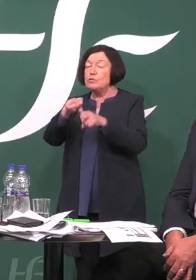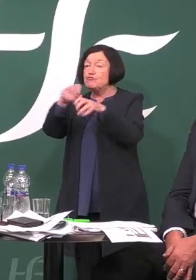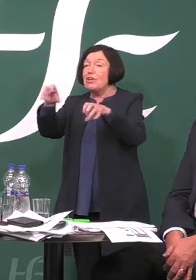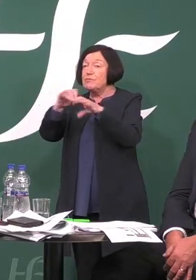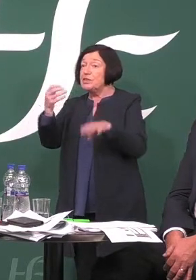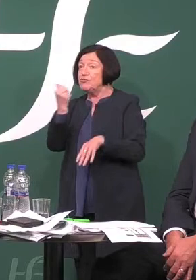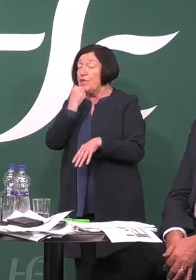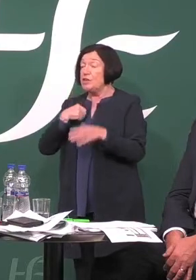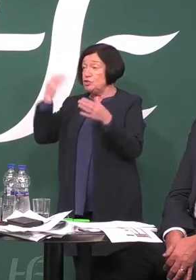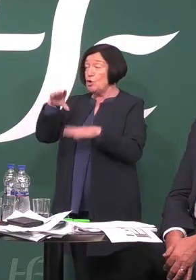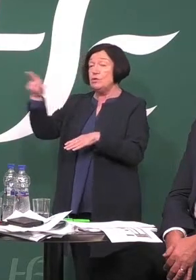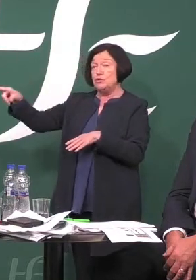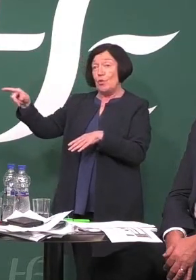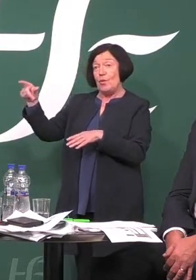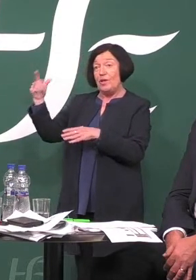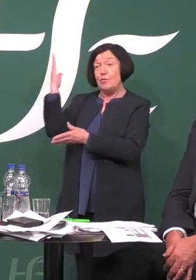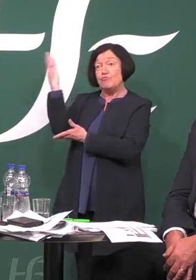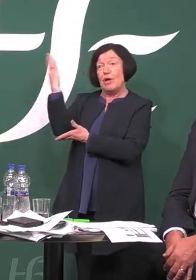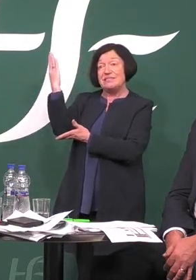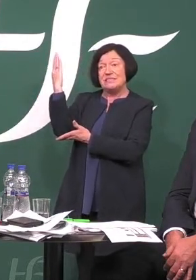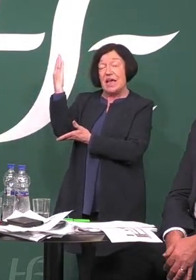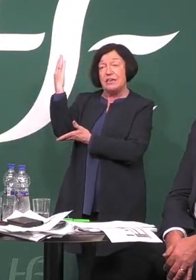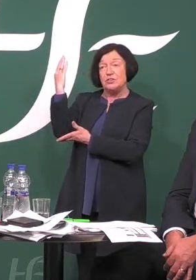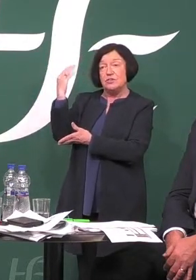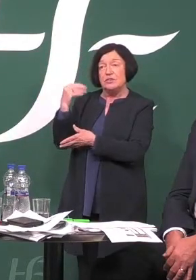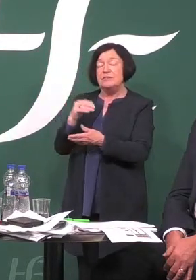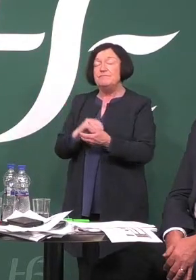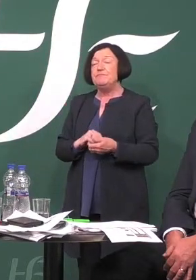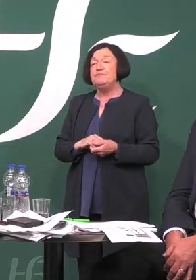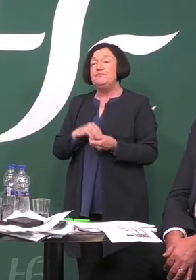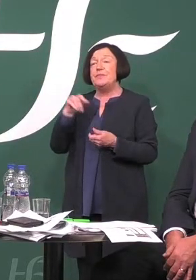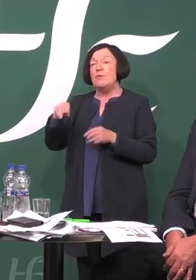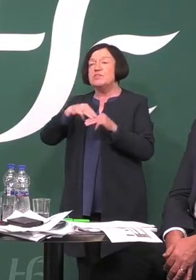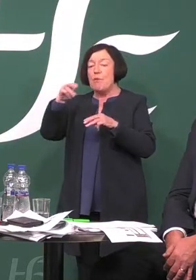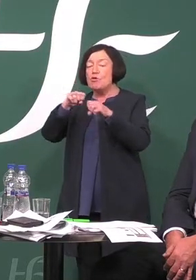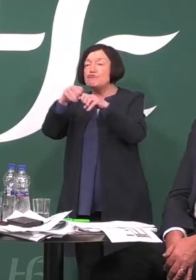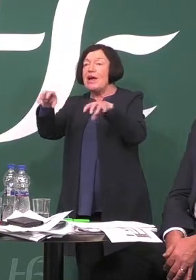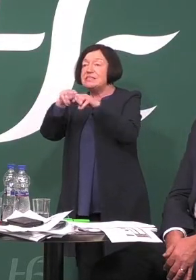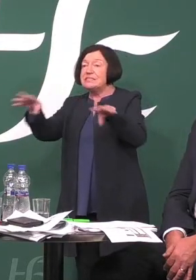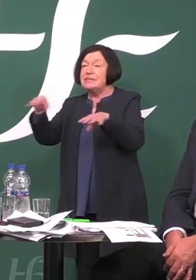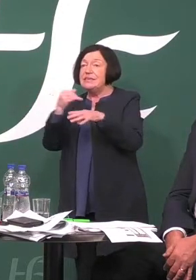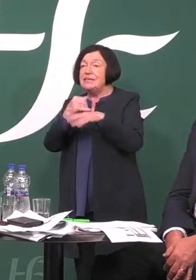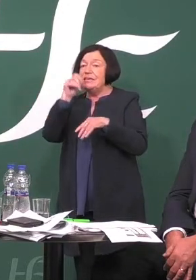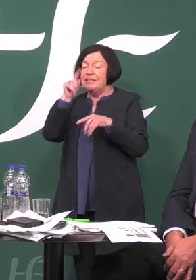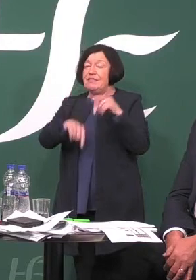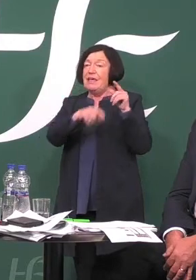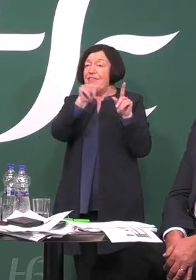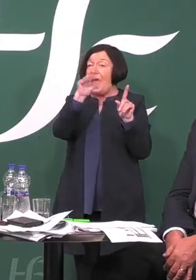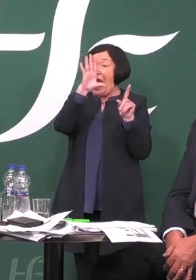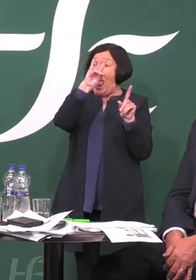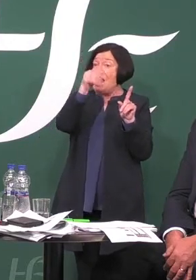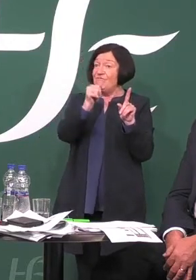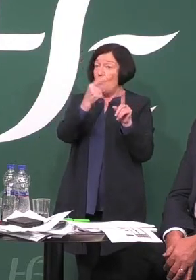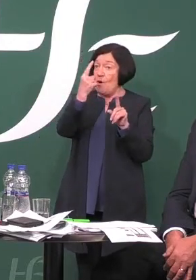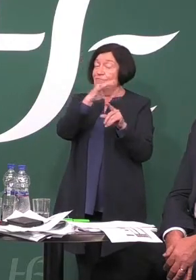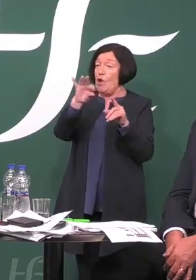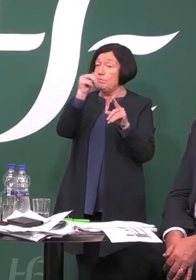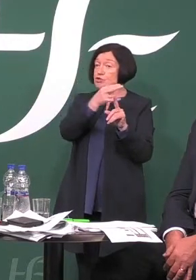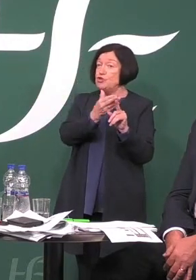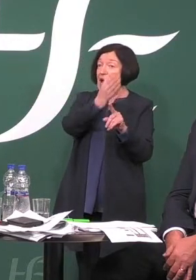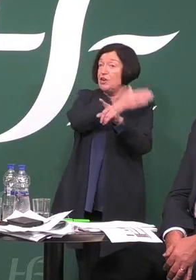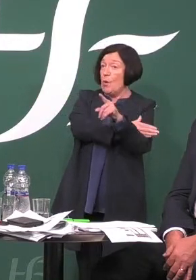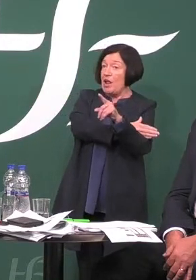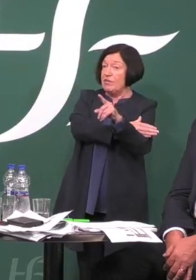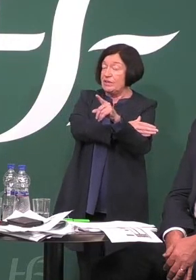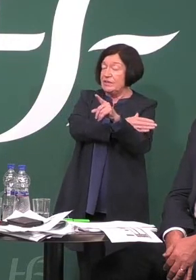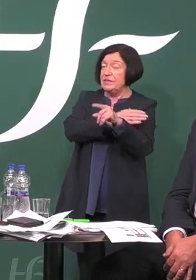transmission figures I showed you there earlier in the presentation to tell them that this was something that was more transmissible than the Alpha variant they had been dealing with from January and the